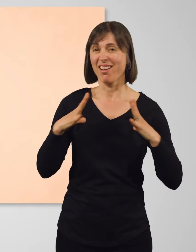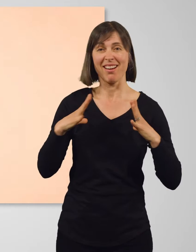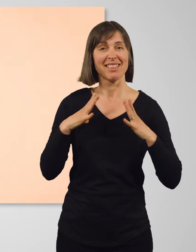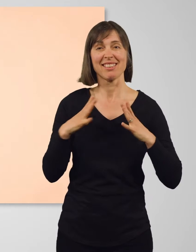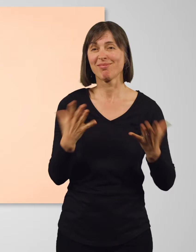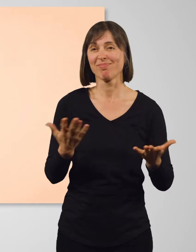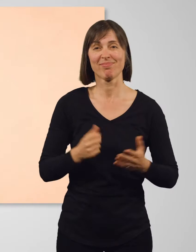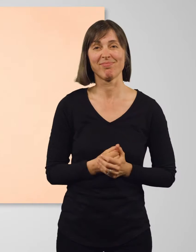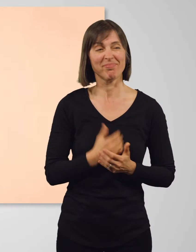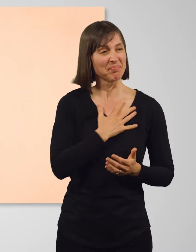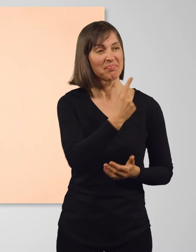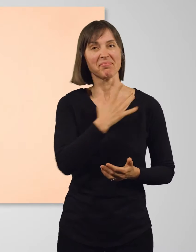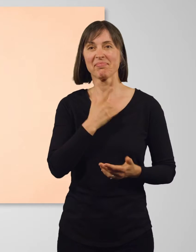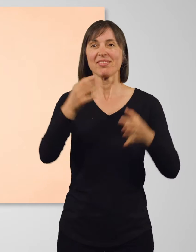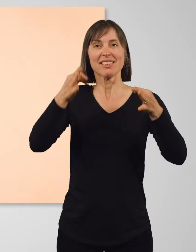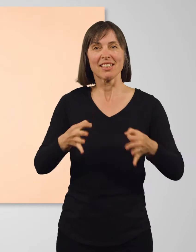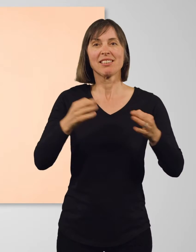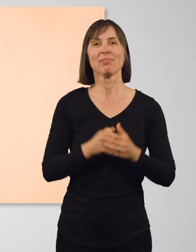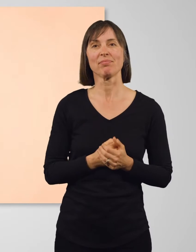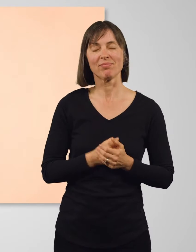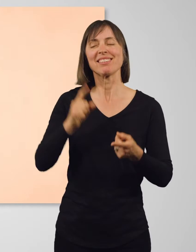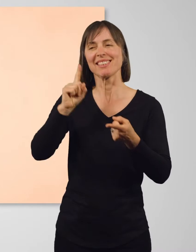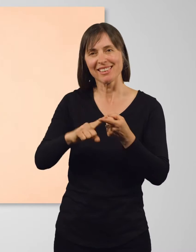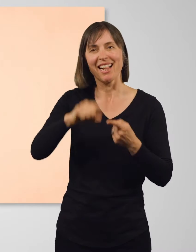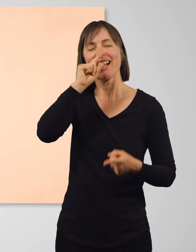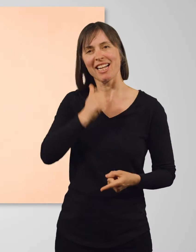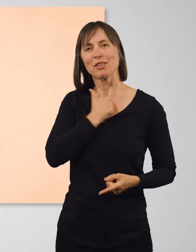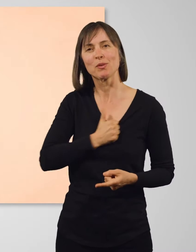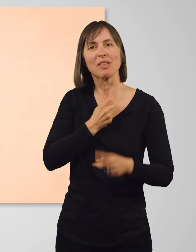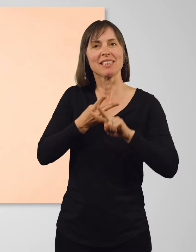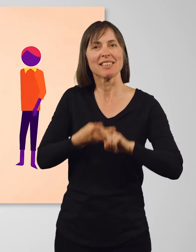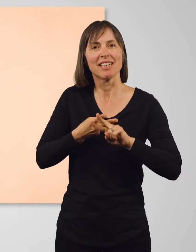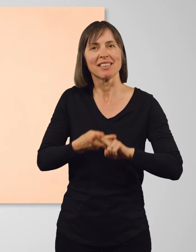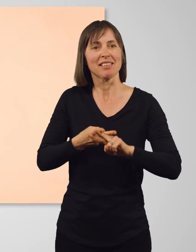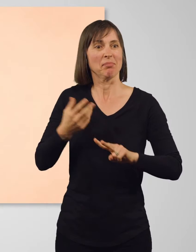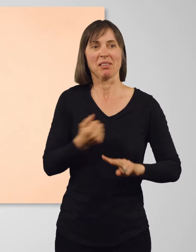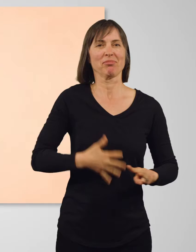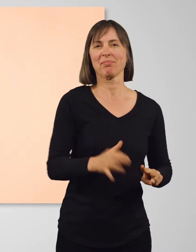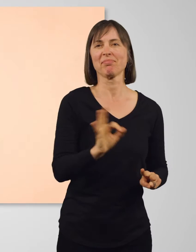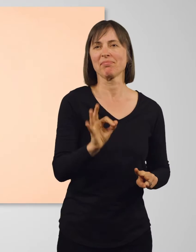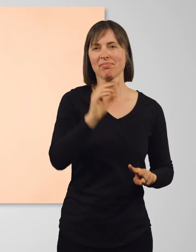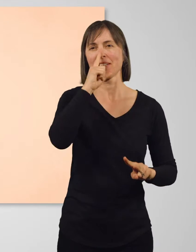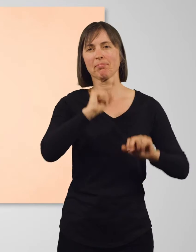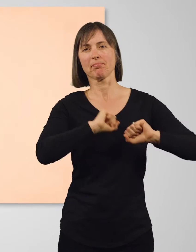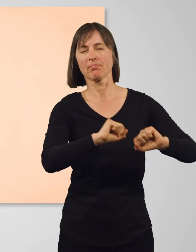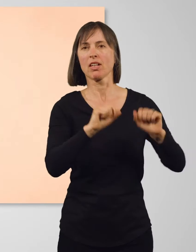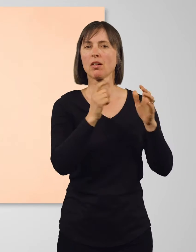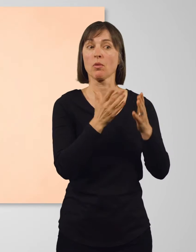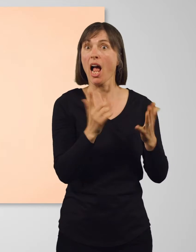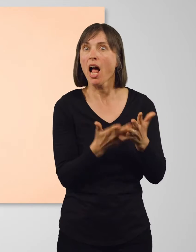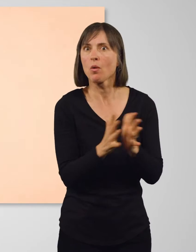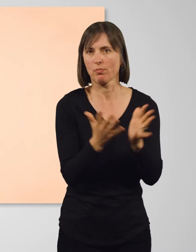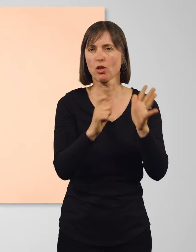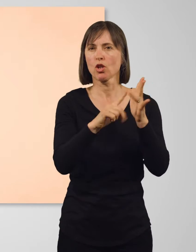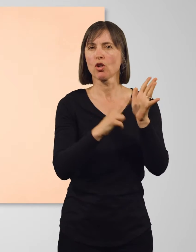may simply not want to have a baby at all. All these decisions are completely fine, and it's possible to still have and enjoy sex without